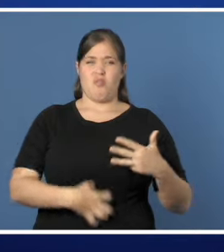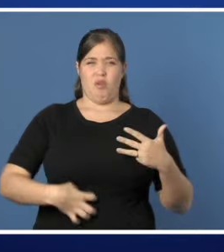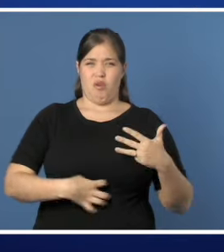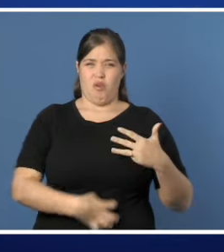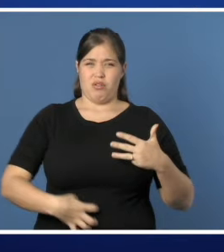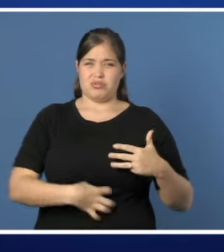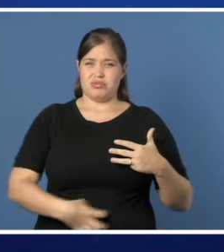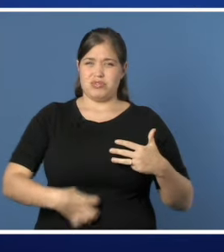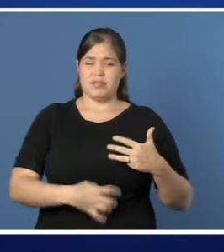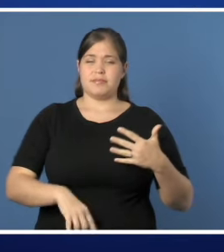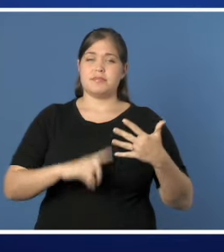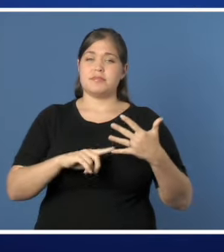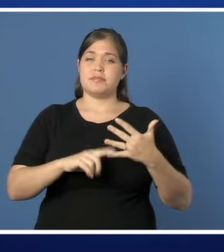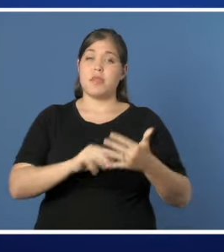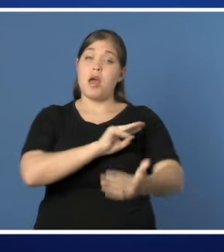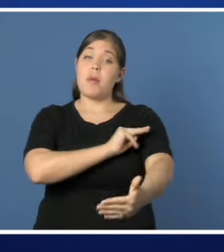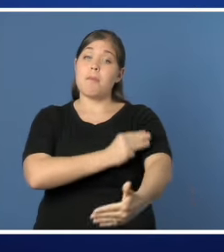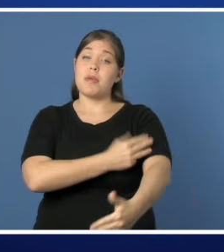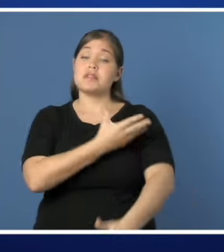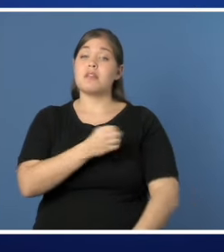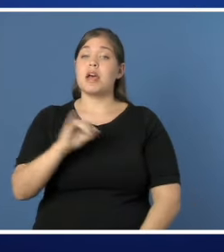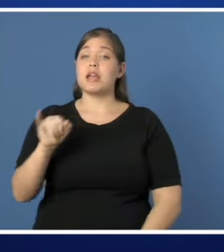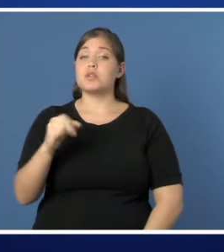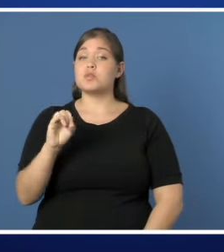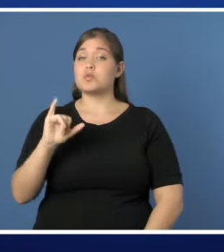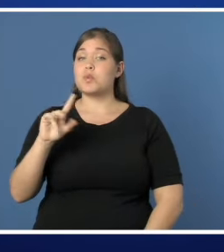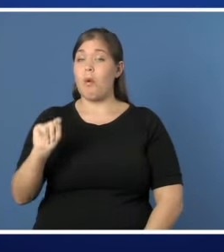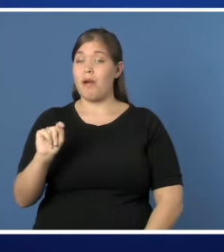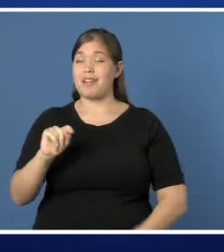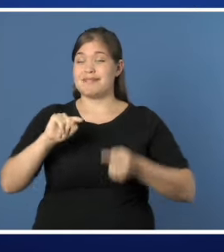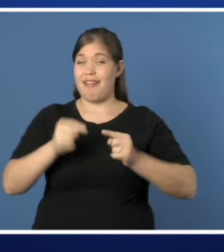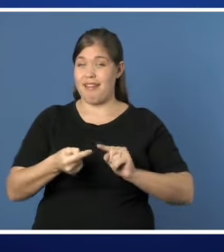Nausea Muscle and joint aches